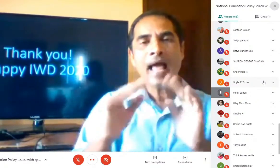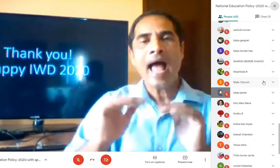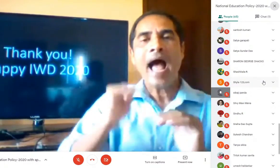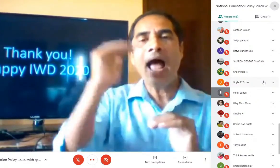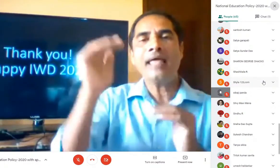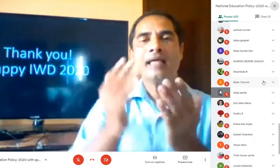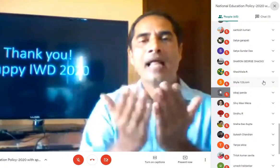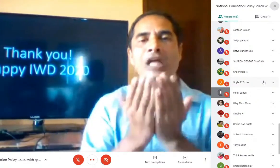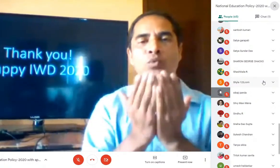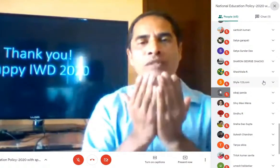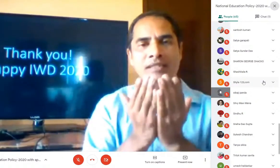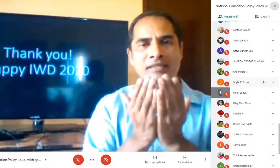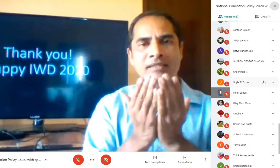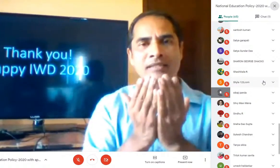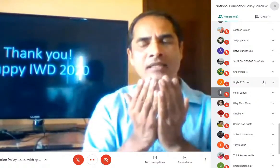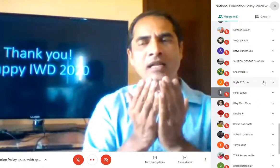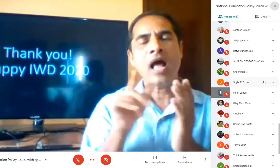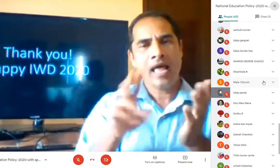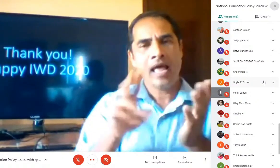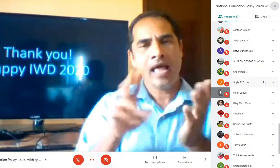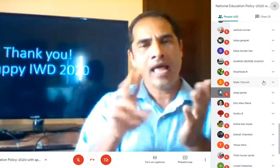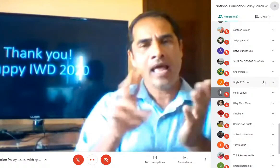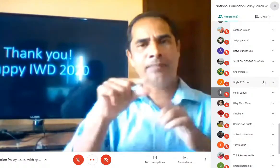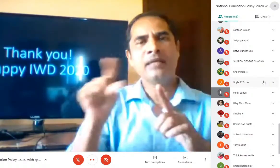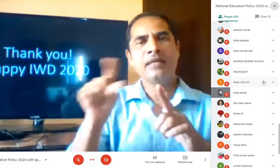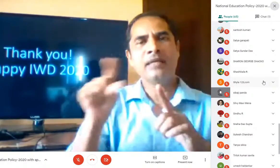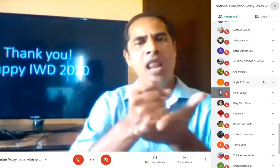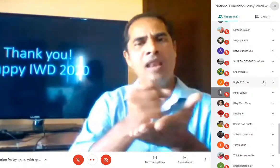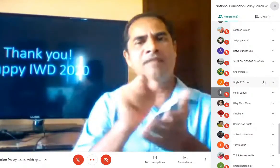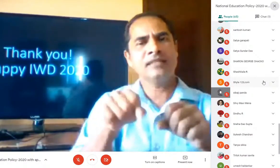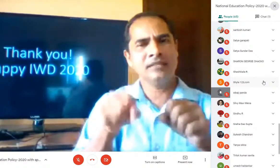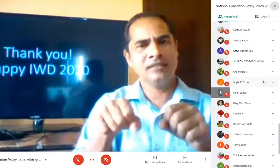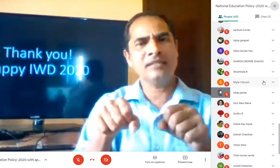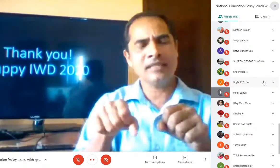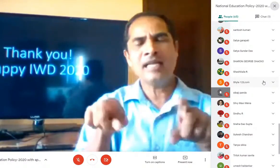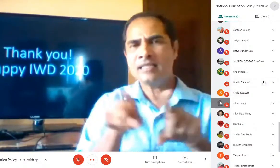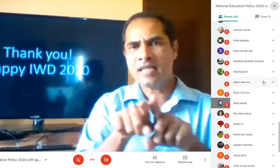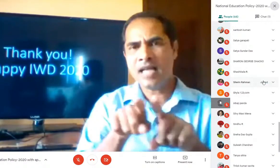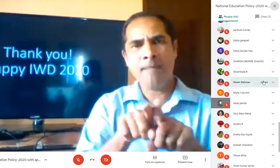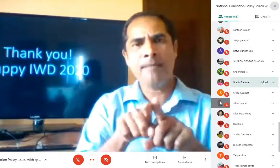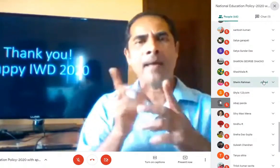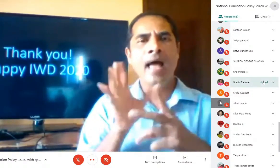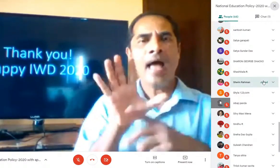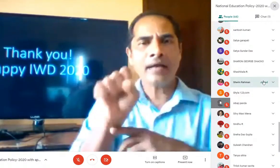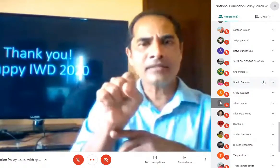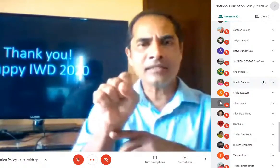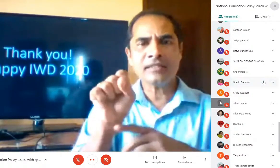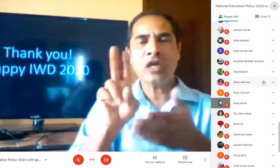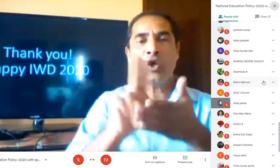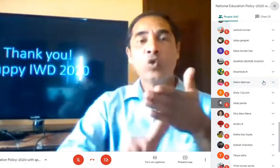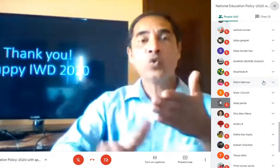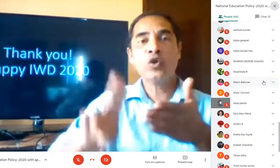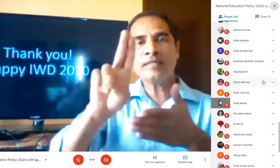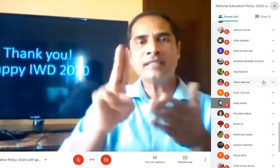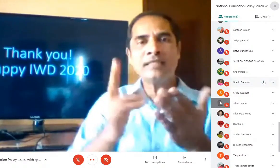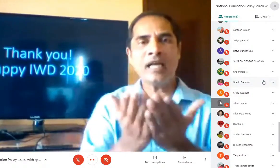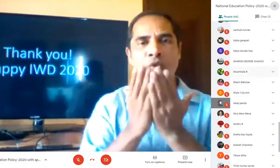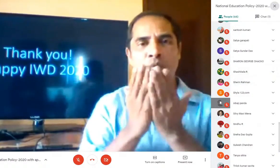Higher education. Regarding the higher education, yes, there are few support the